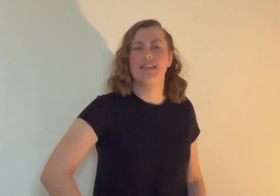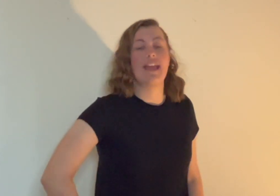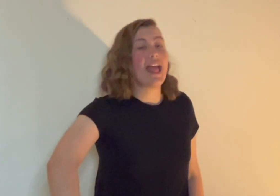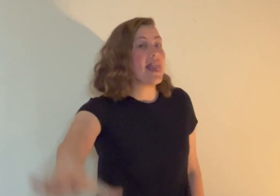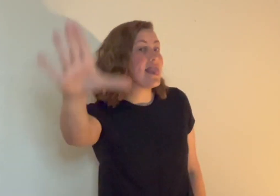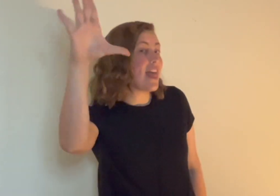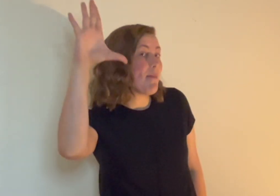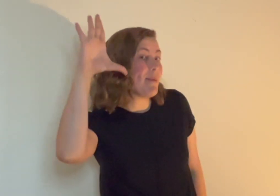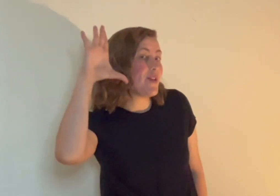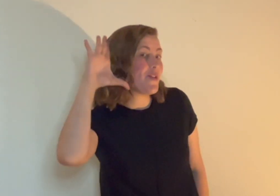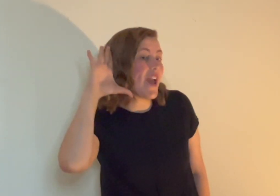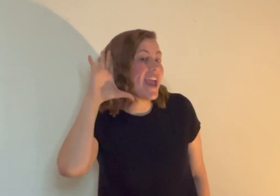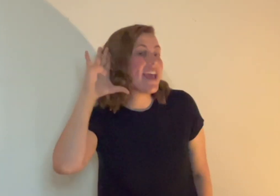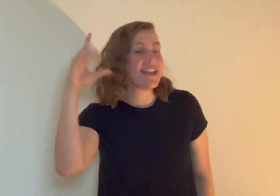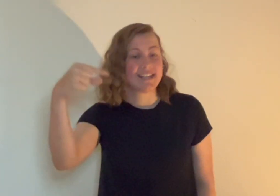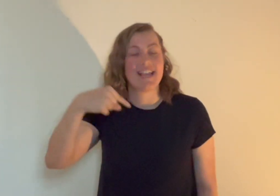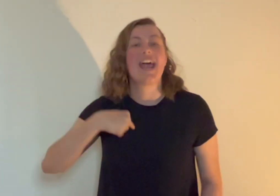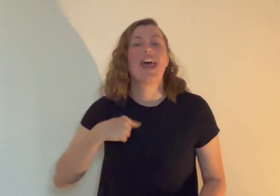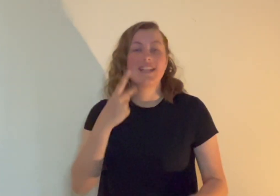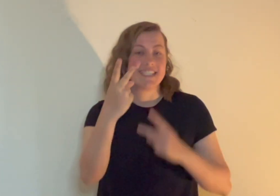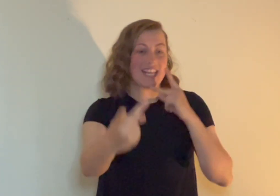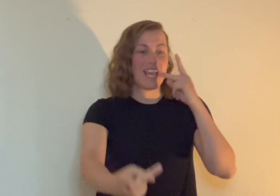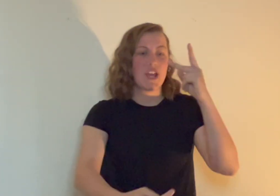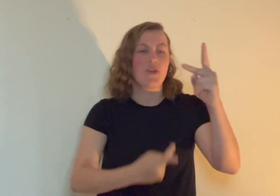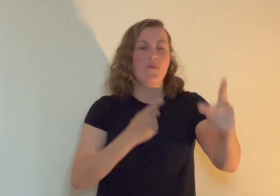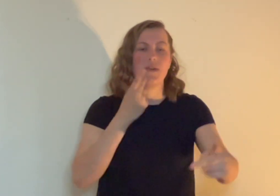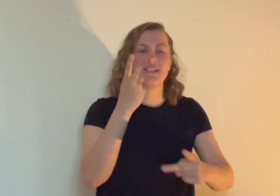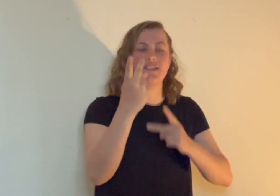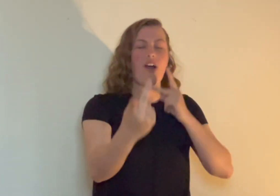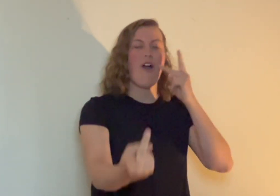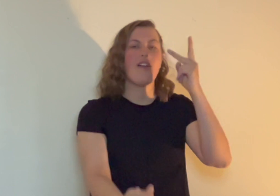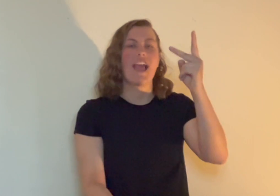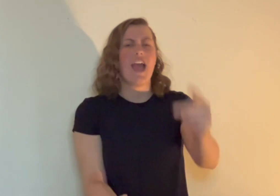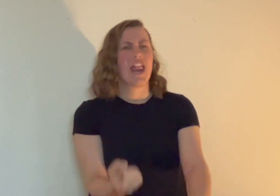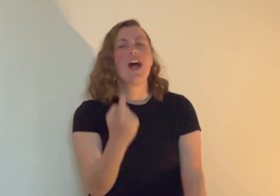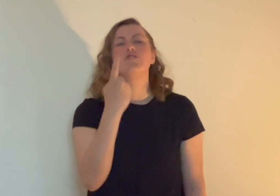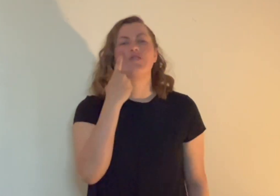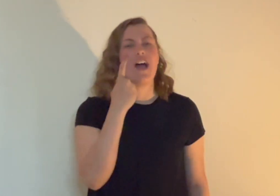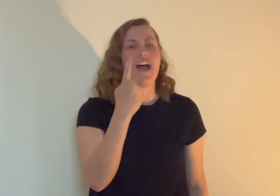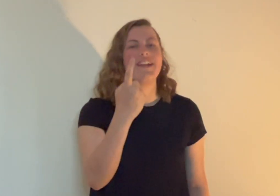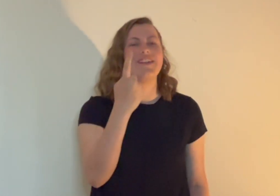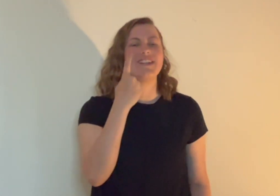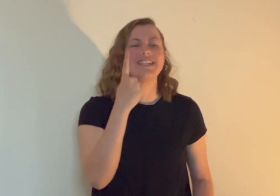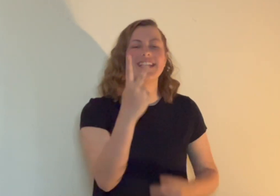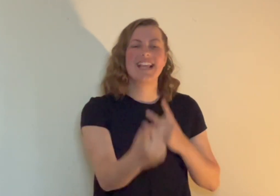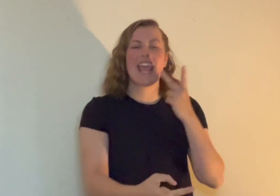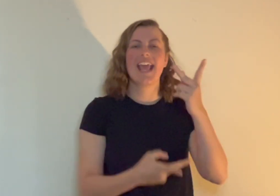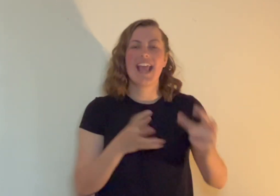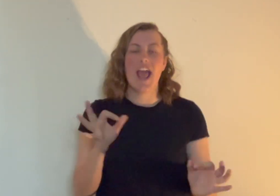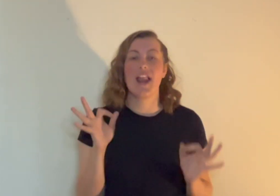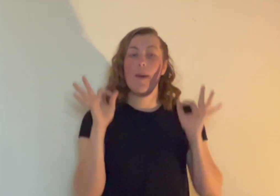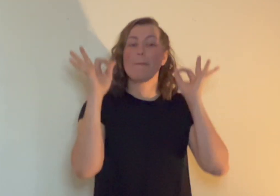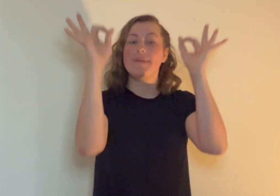Let me your ears and I'll sing you a song And I'll try not to sing out of key